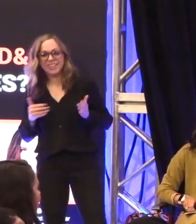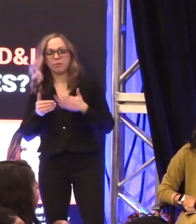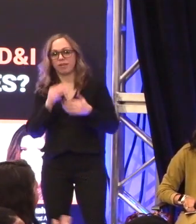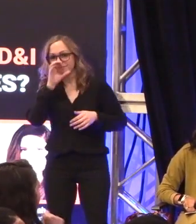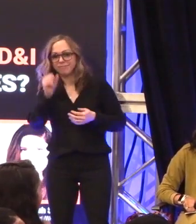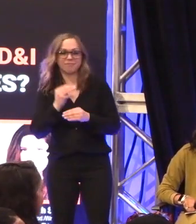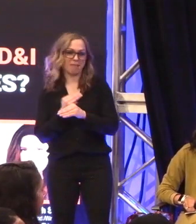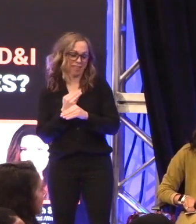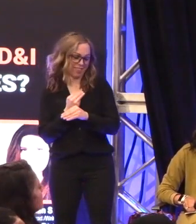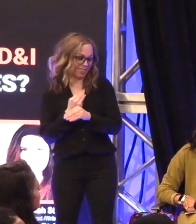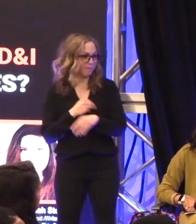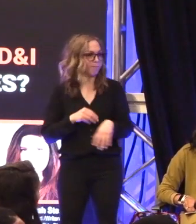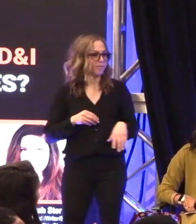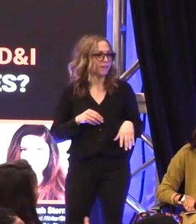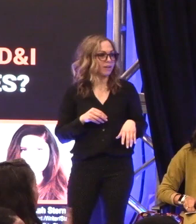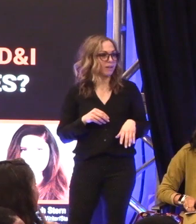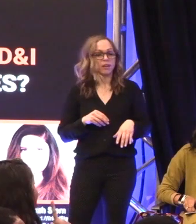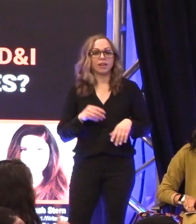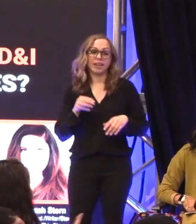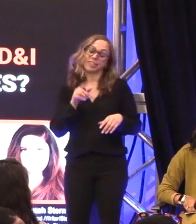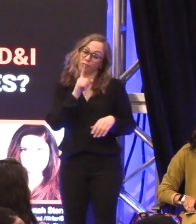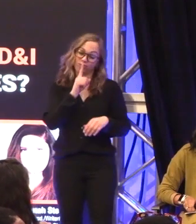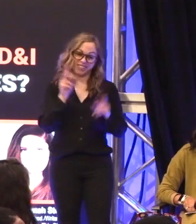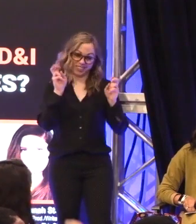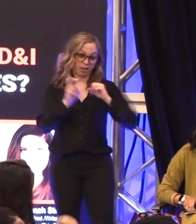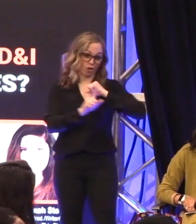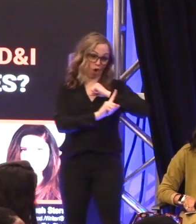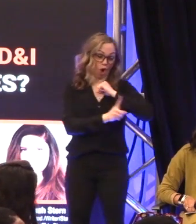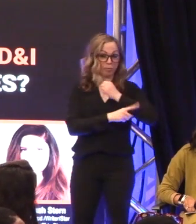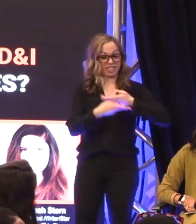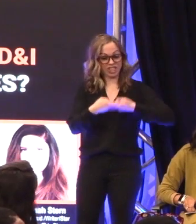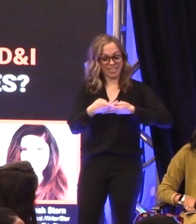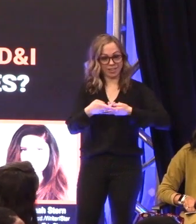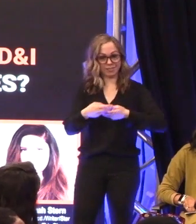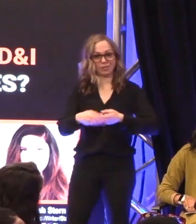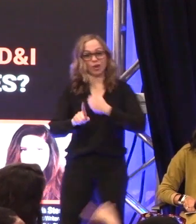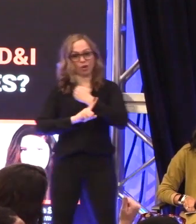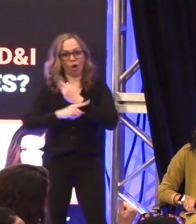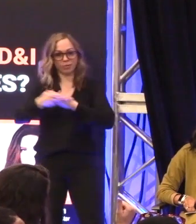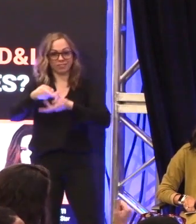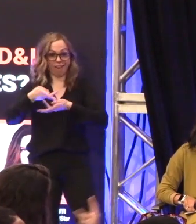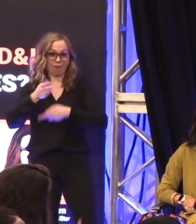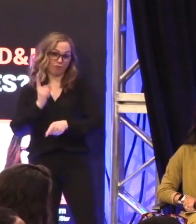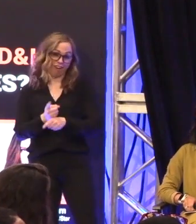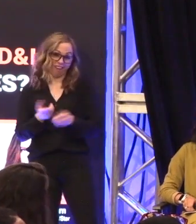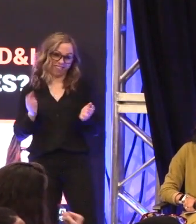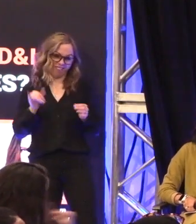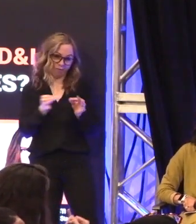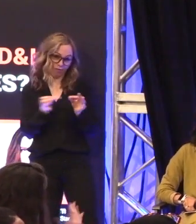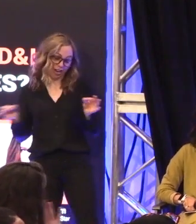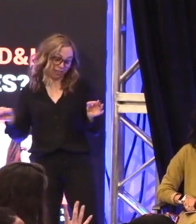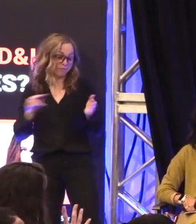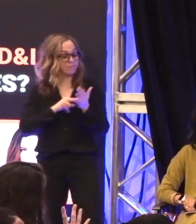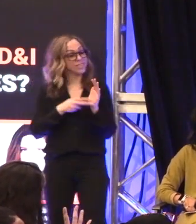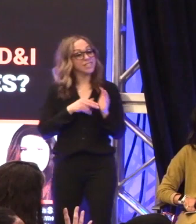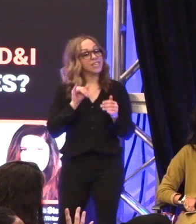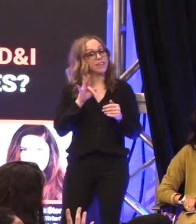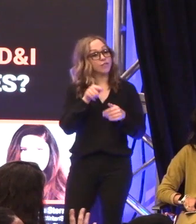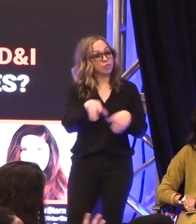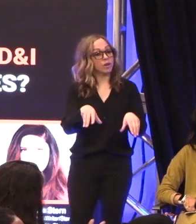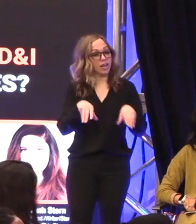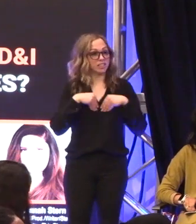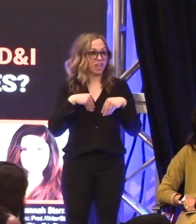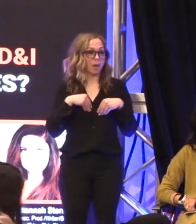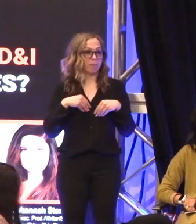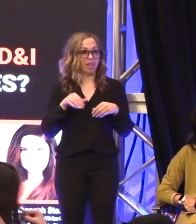And look, garbage in, garbage out, right? And I think that it's really important that if you're going to sort of embrace this notion